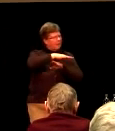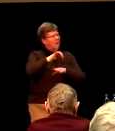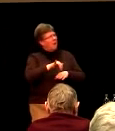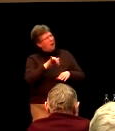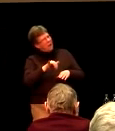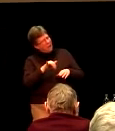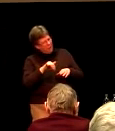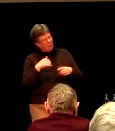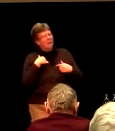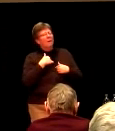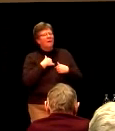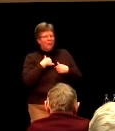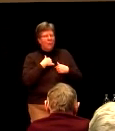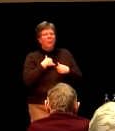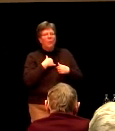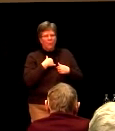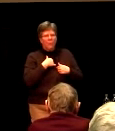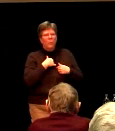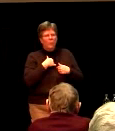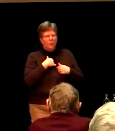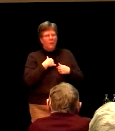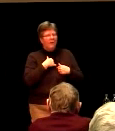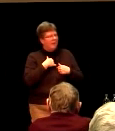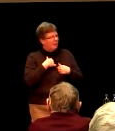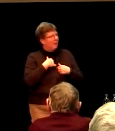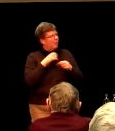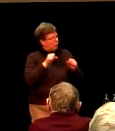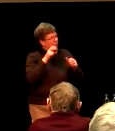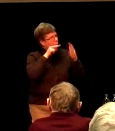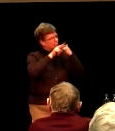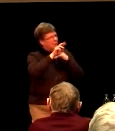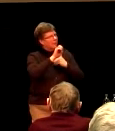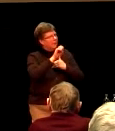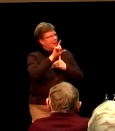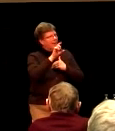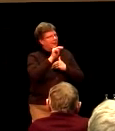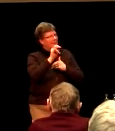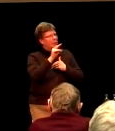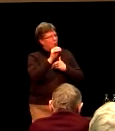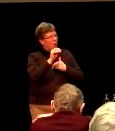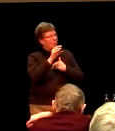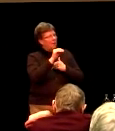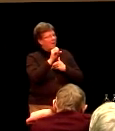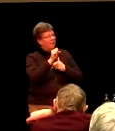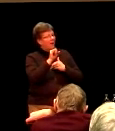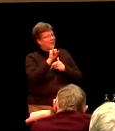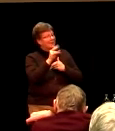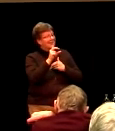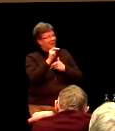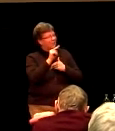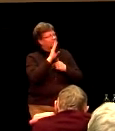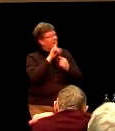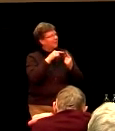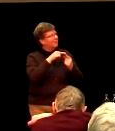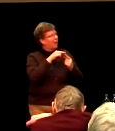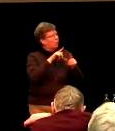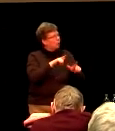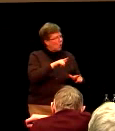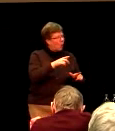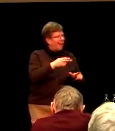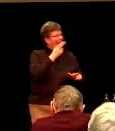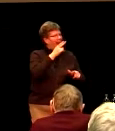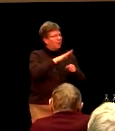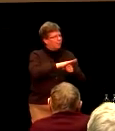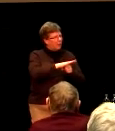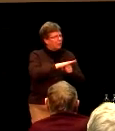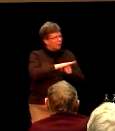and the southern oscillation in the atmosphere. And so the oscillation part refers to this high and low pressure. And early